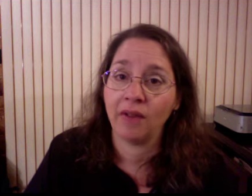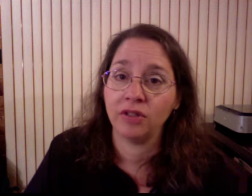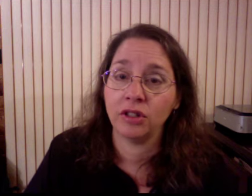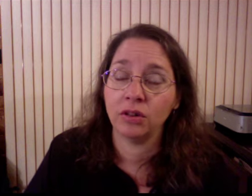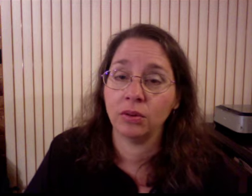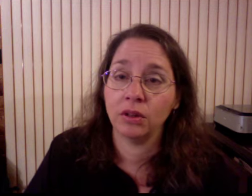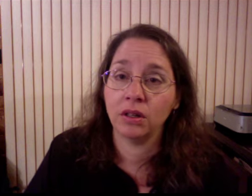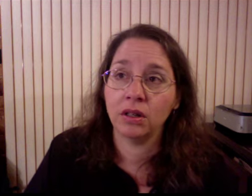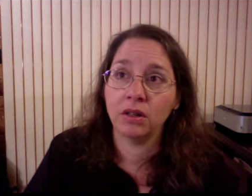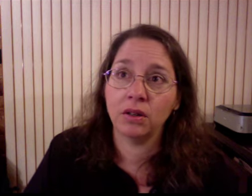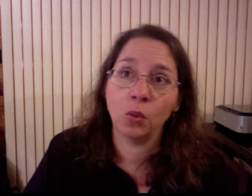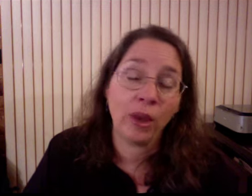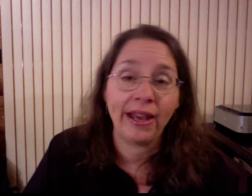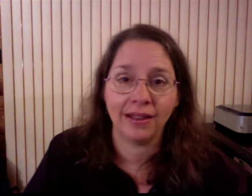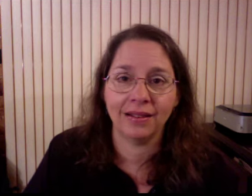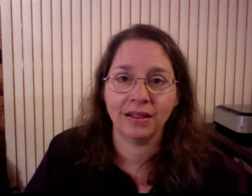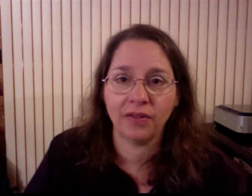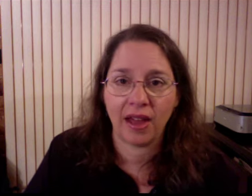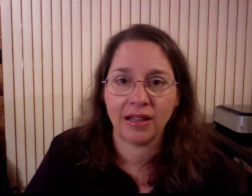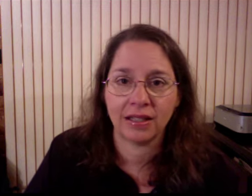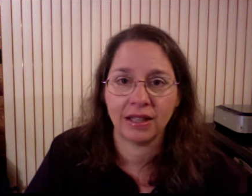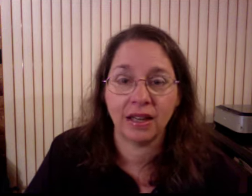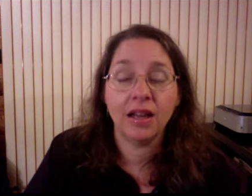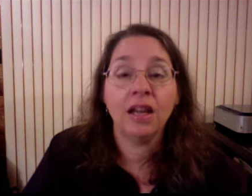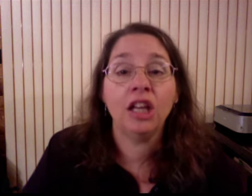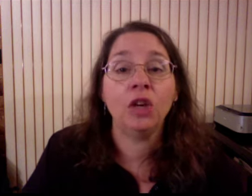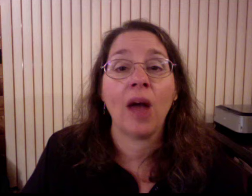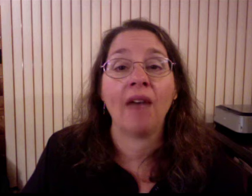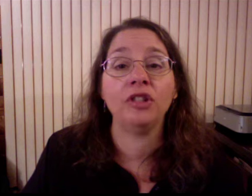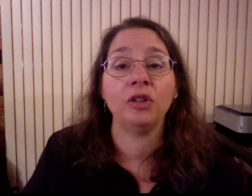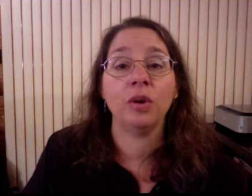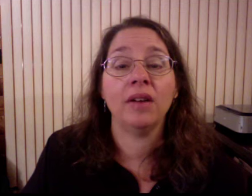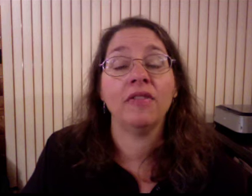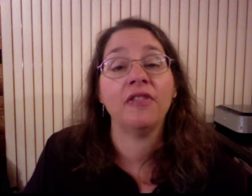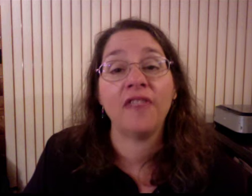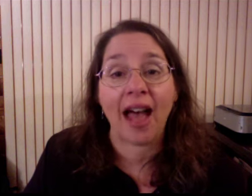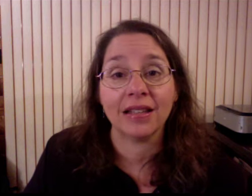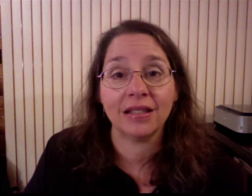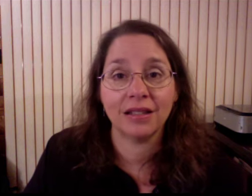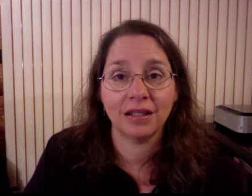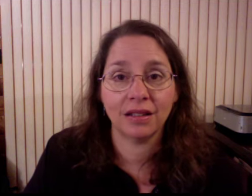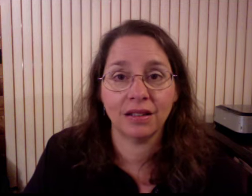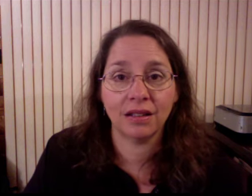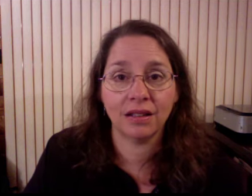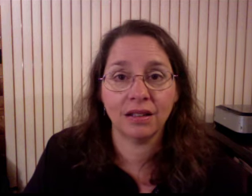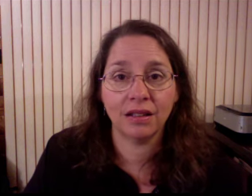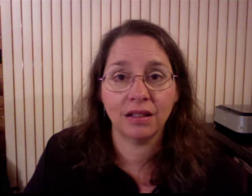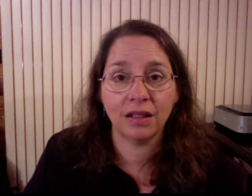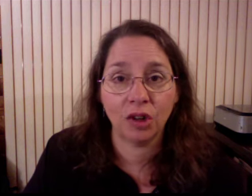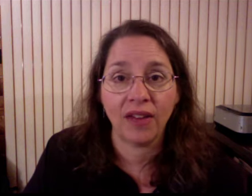to weaken the fantasy. You have to fast your